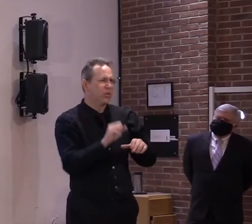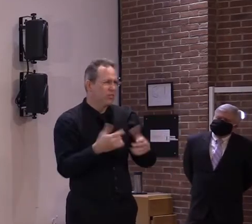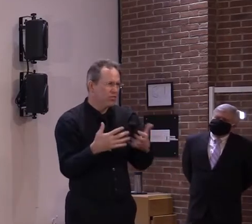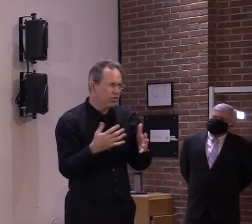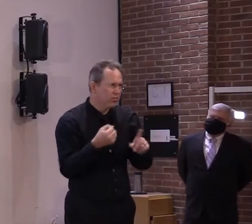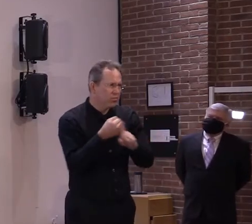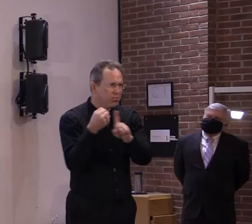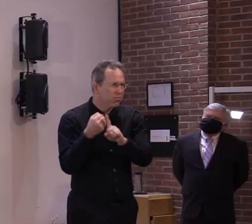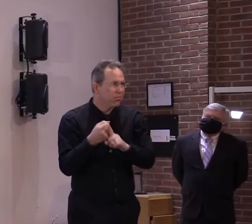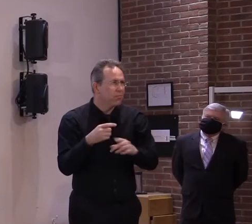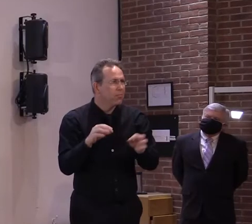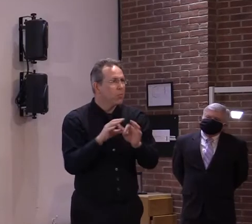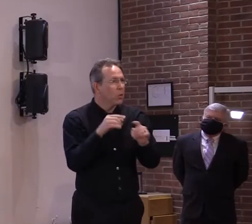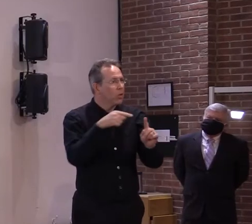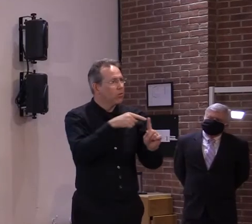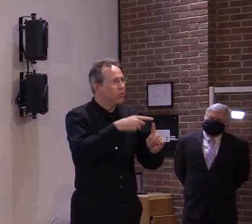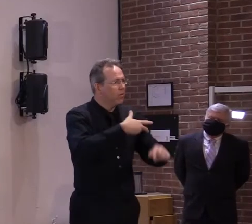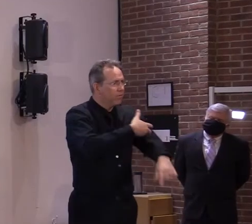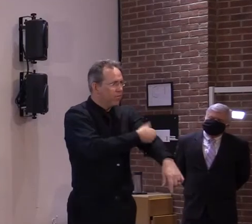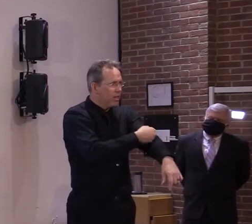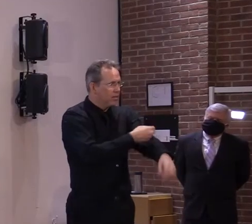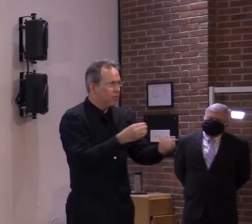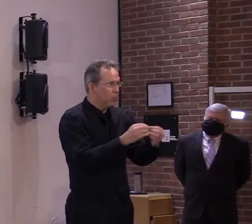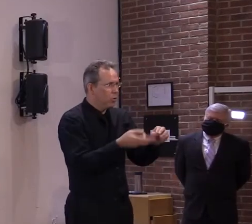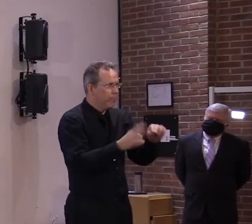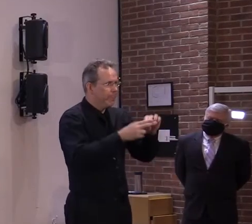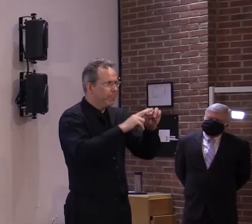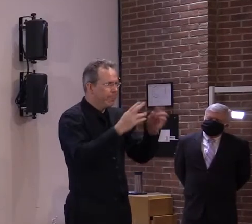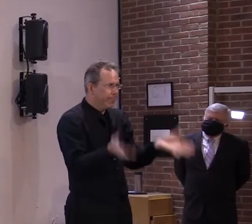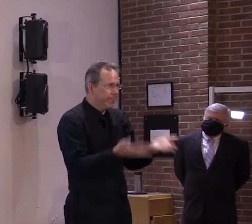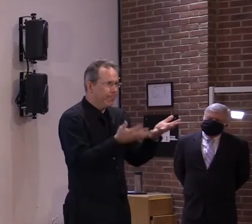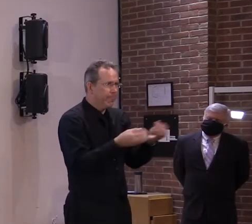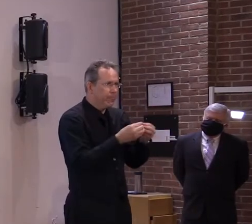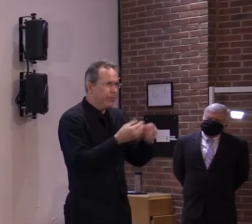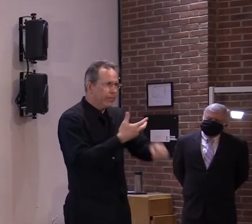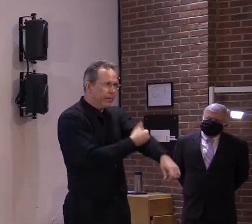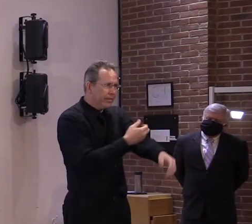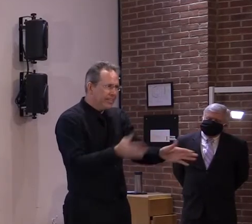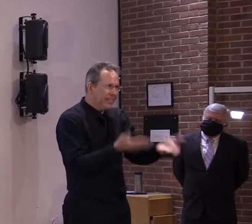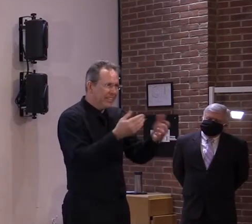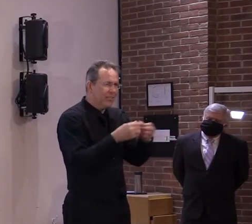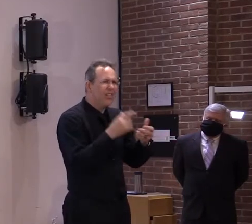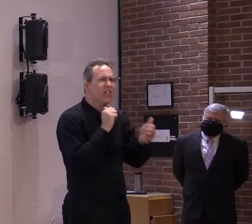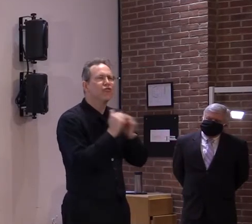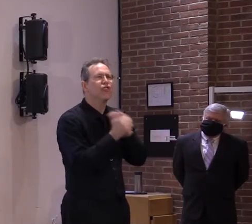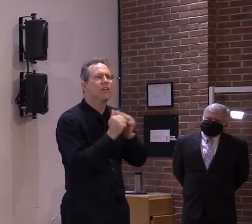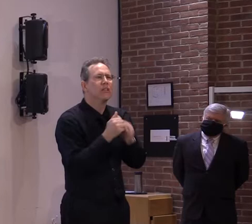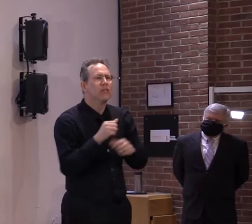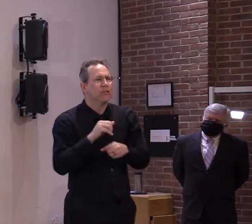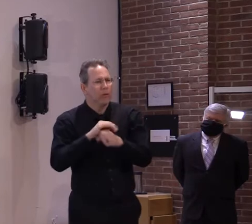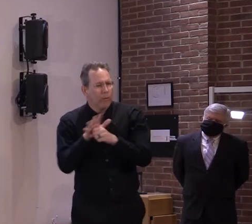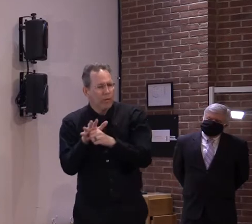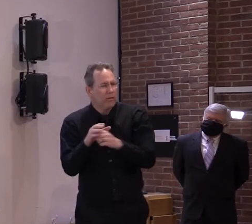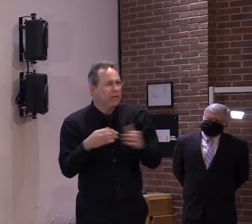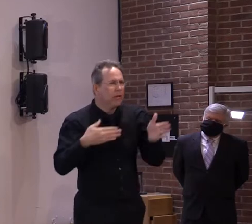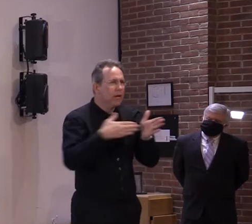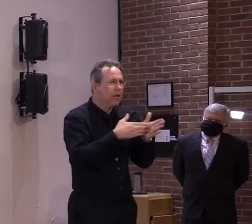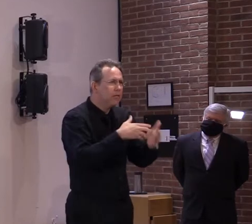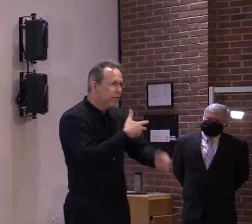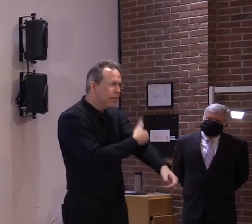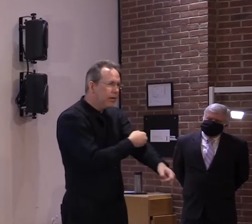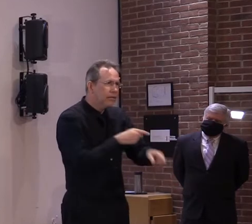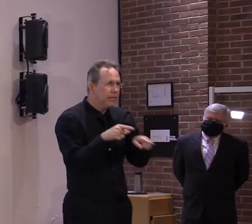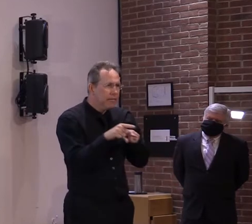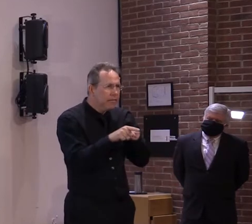too. And so the two forces are working against each other in a nice way, so to speak.